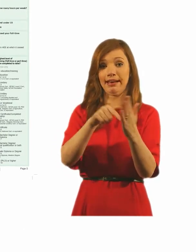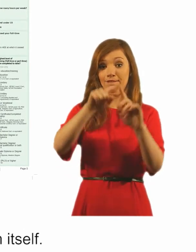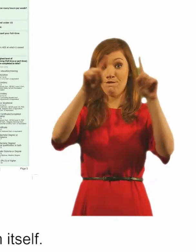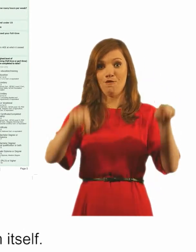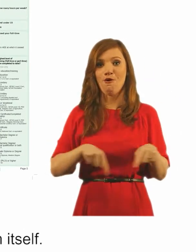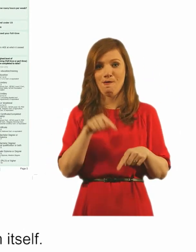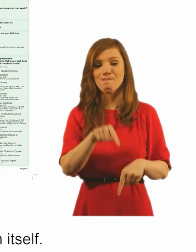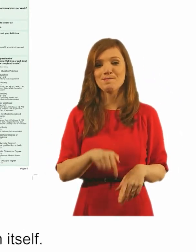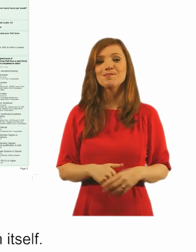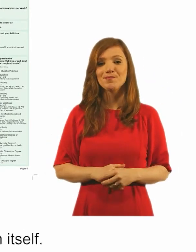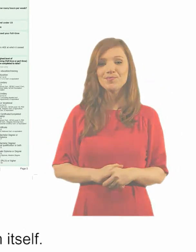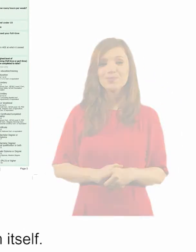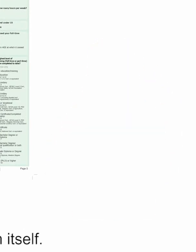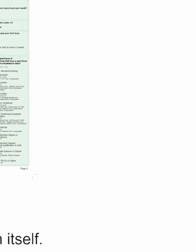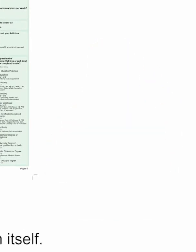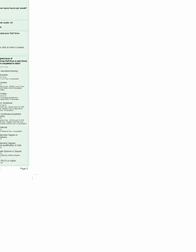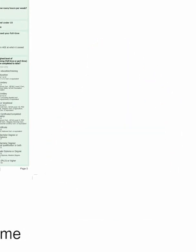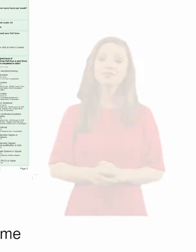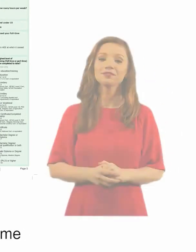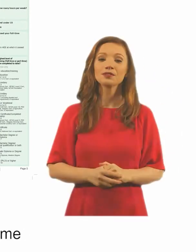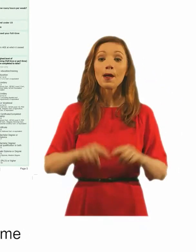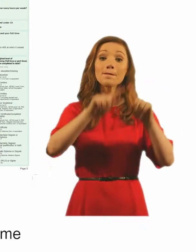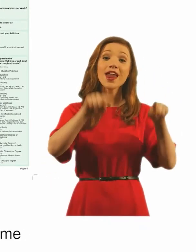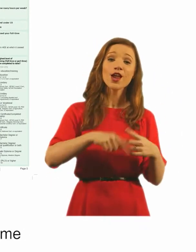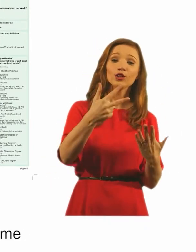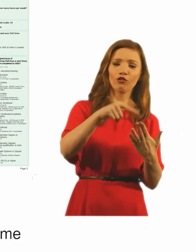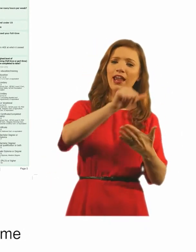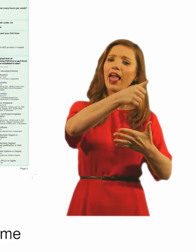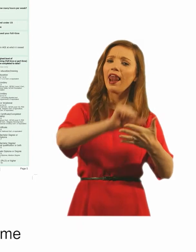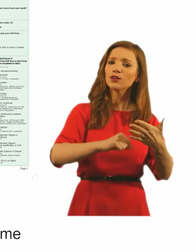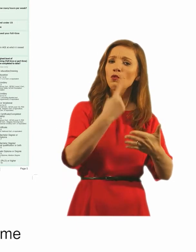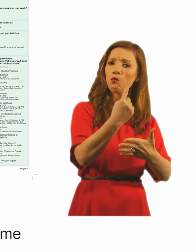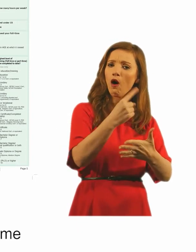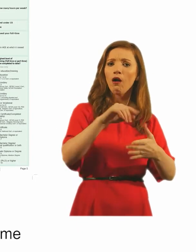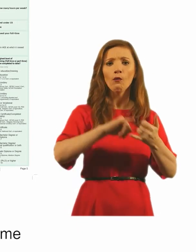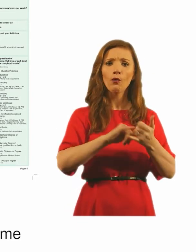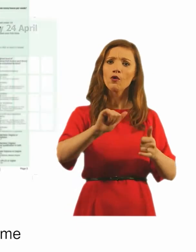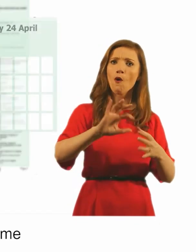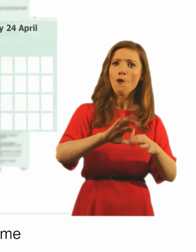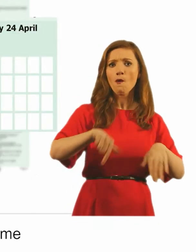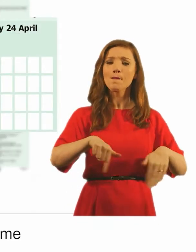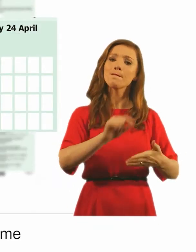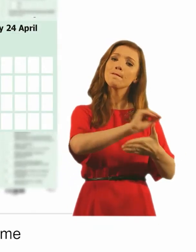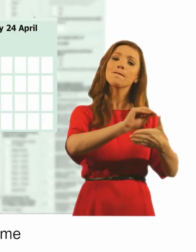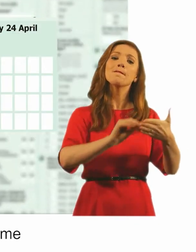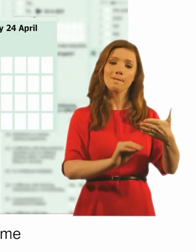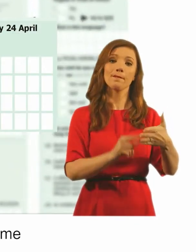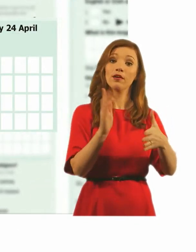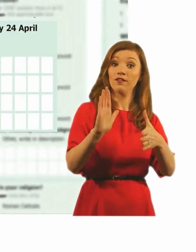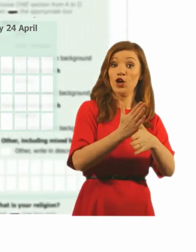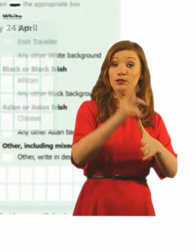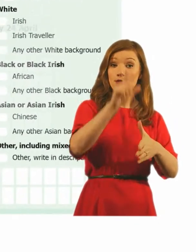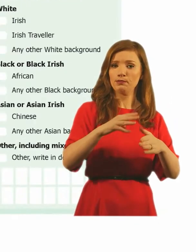night. There are further guidelines on the form itself. Now, starting with the person who came first on list 1 on